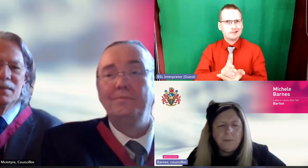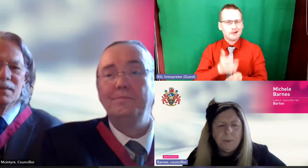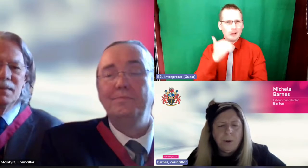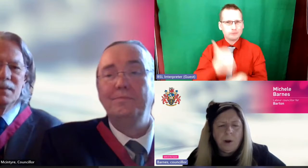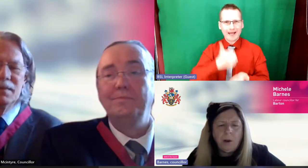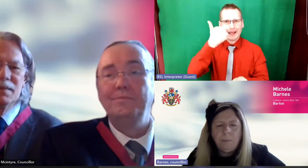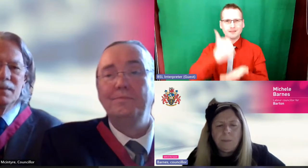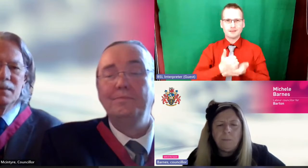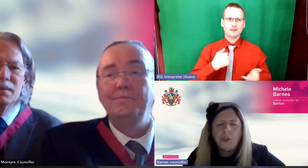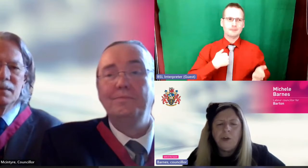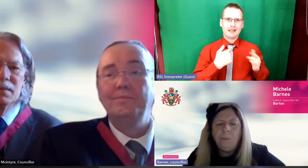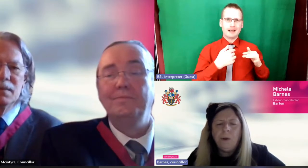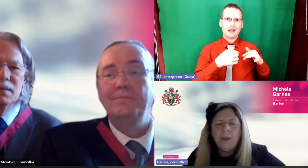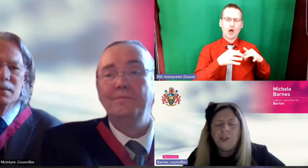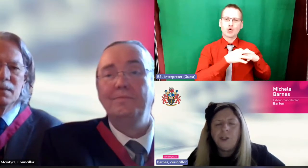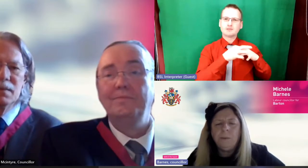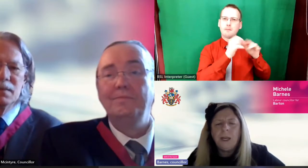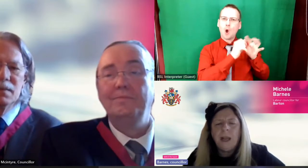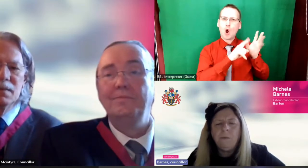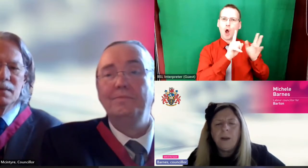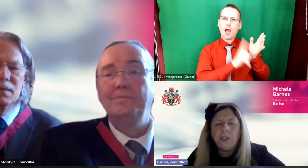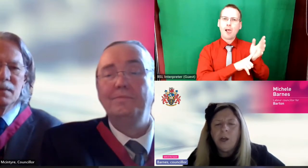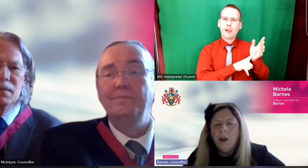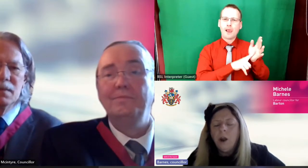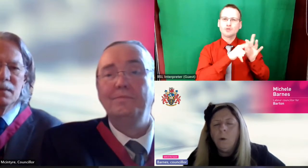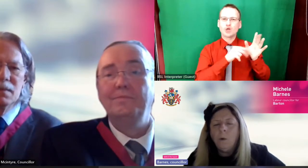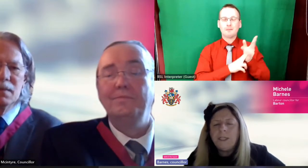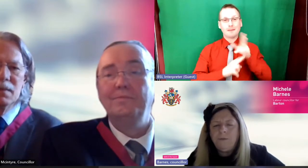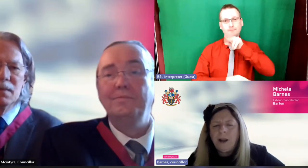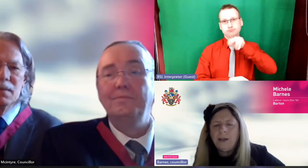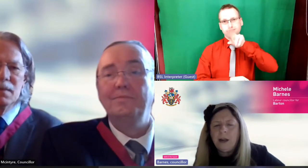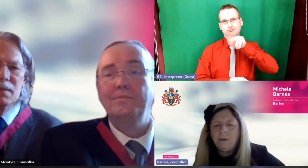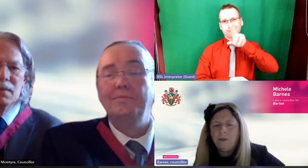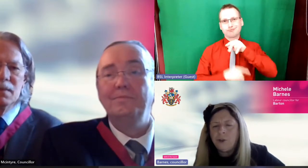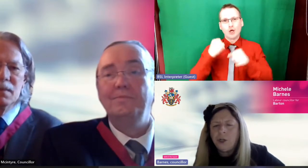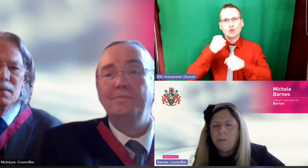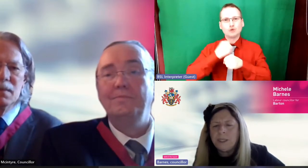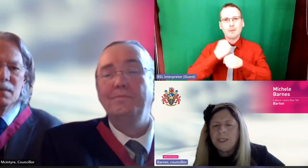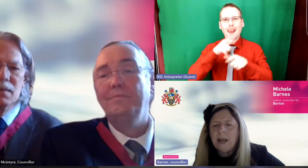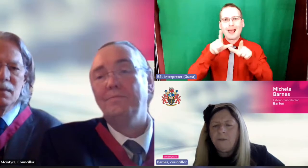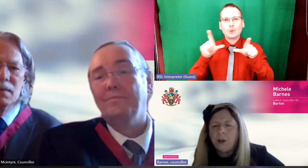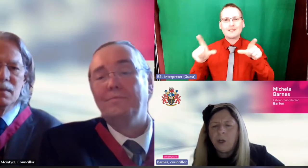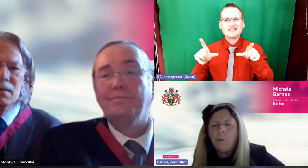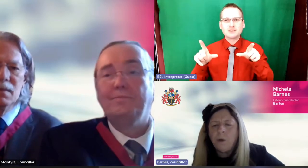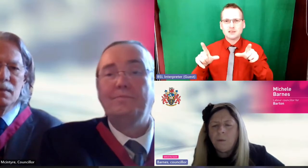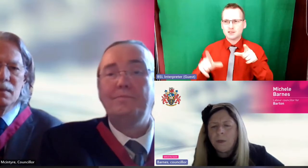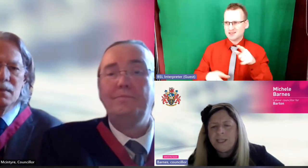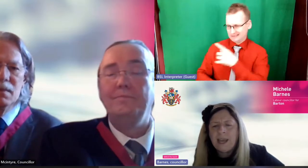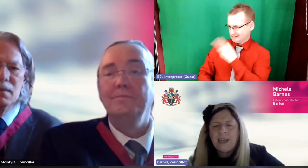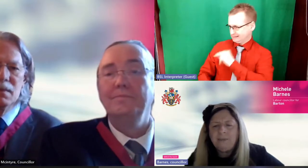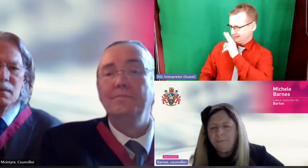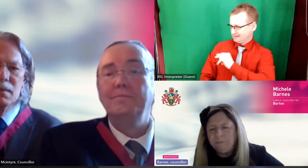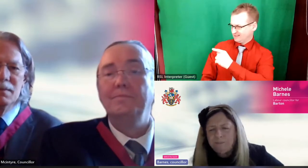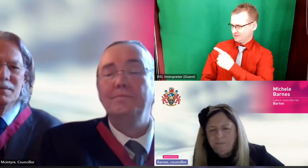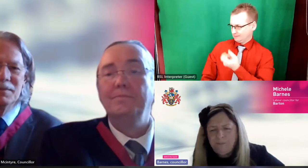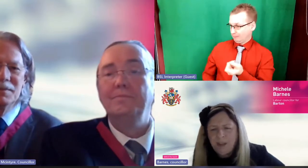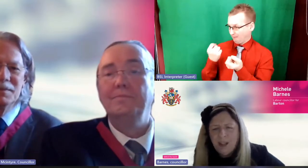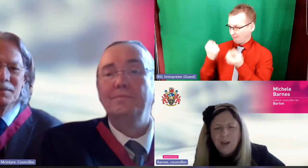my husband, Paul, have been brushing up on their German language, only to find out that the Germans didn't have a clue what they were